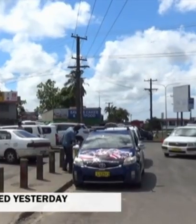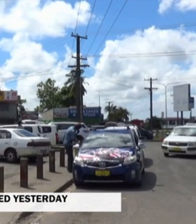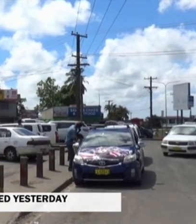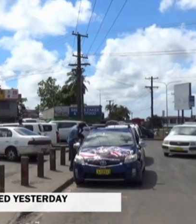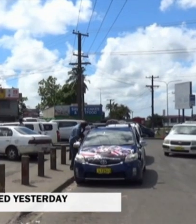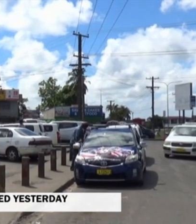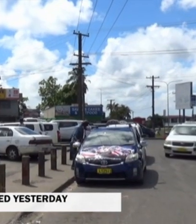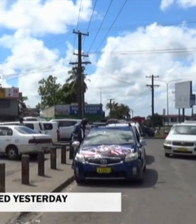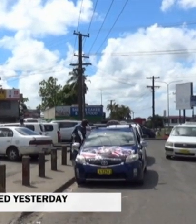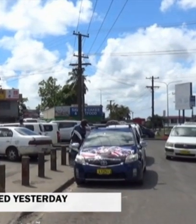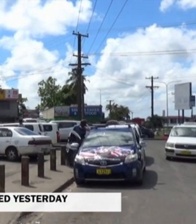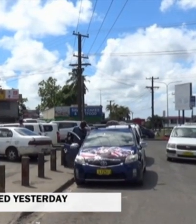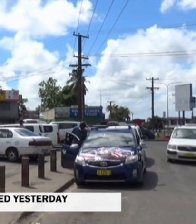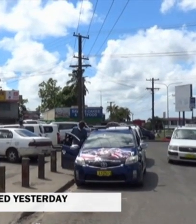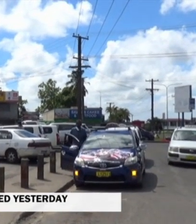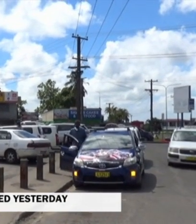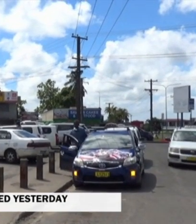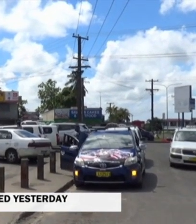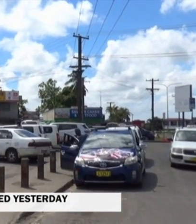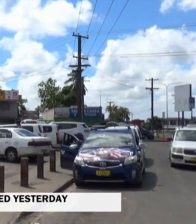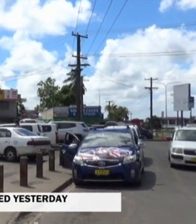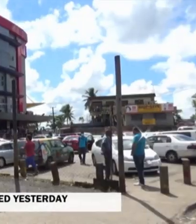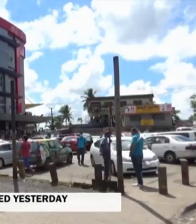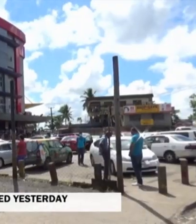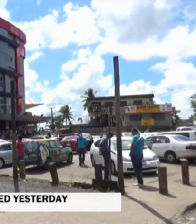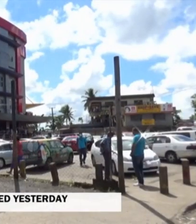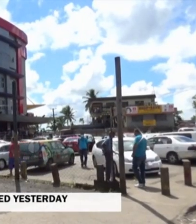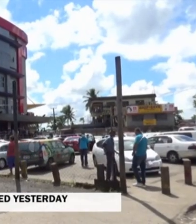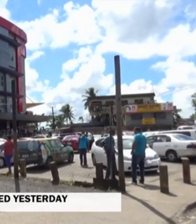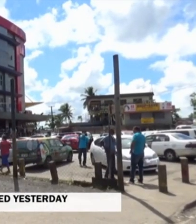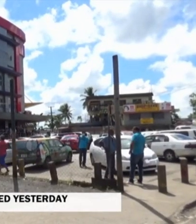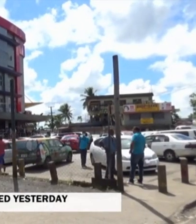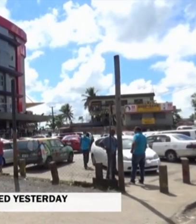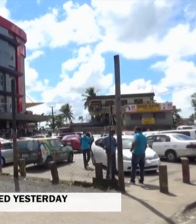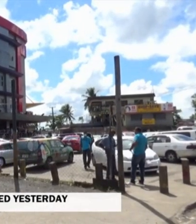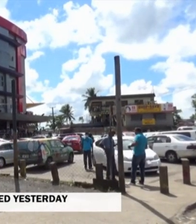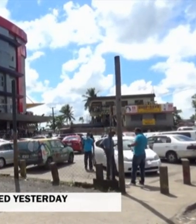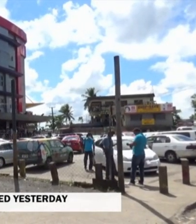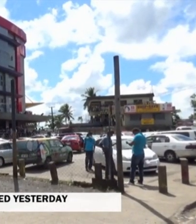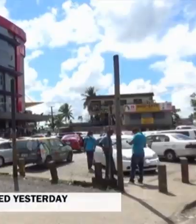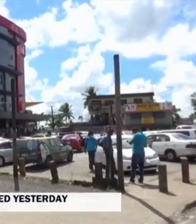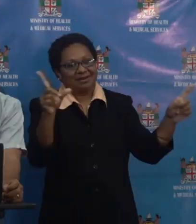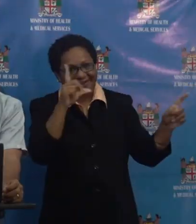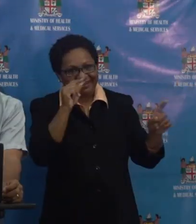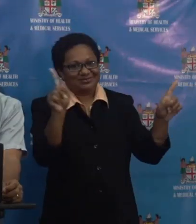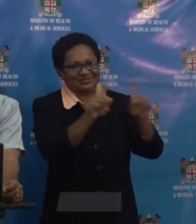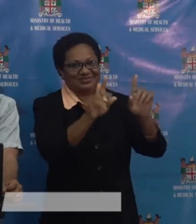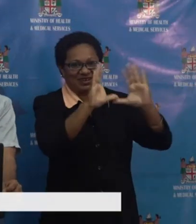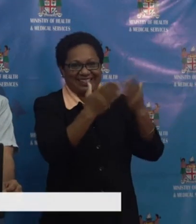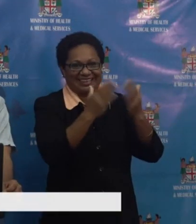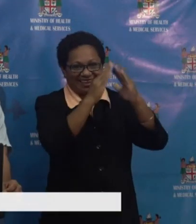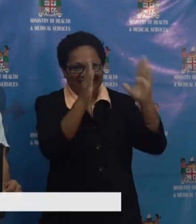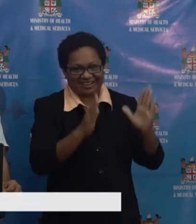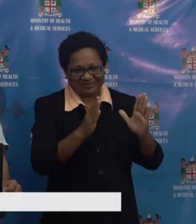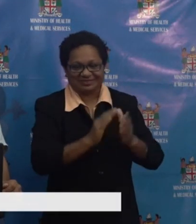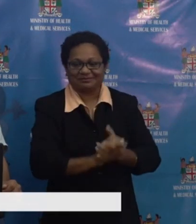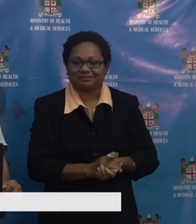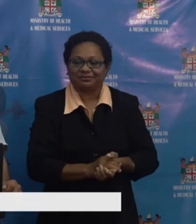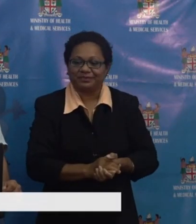ministry conducts its contact tracing, testing, and has activated its isolation protocols. After